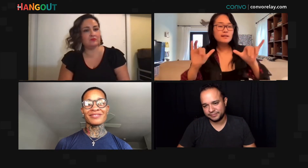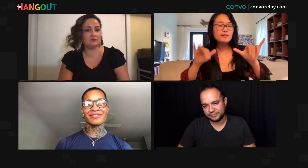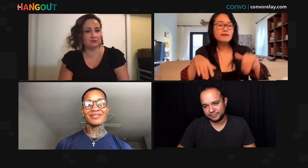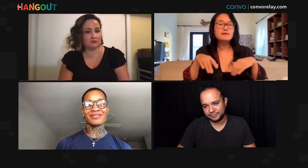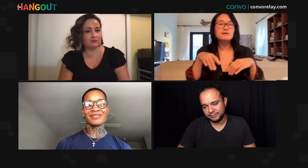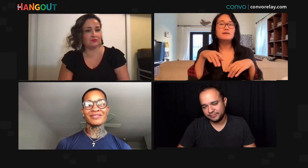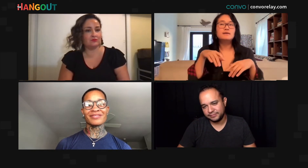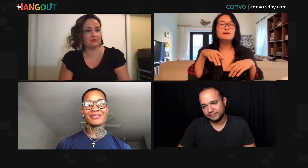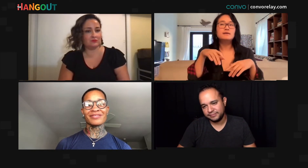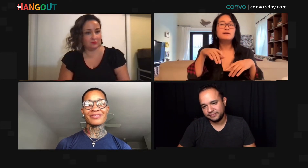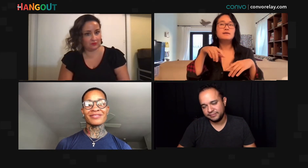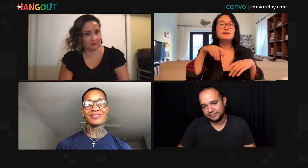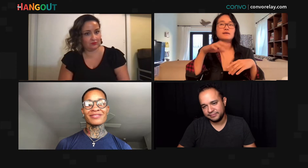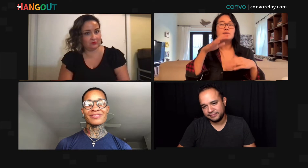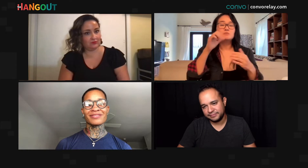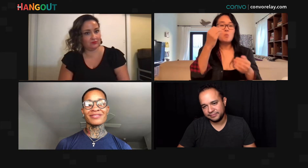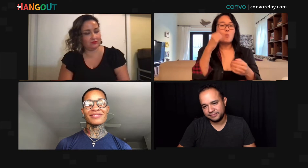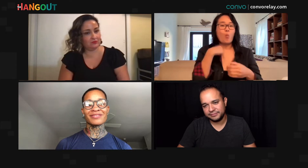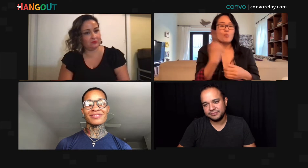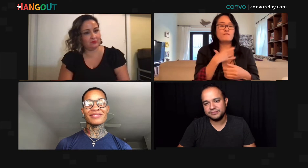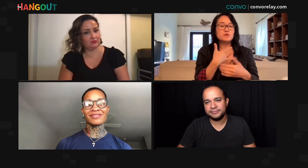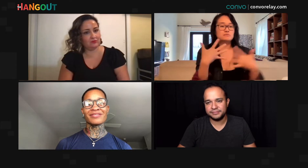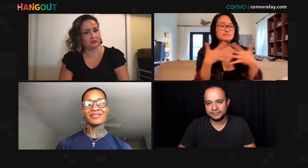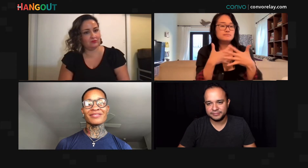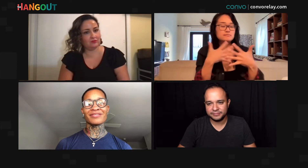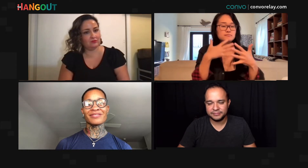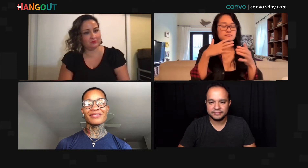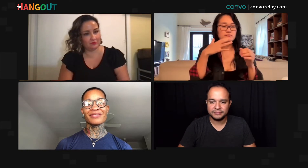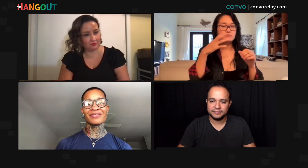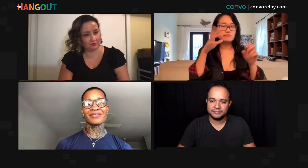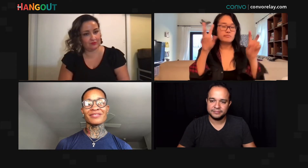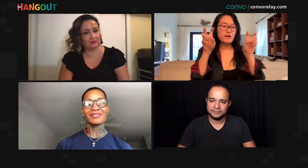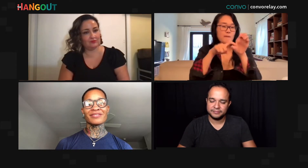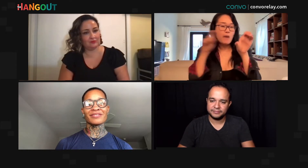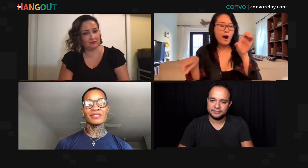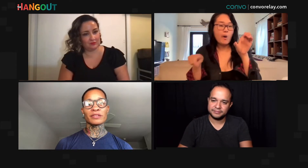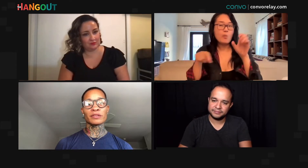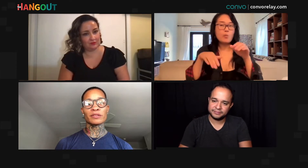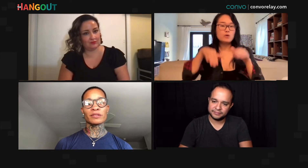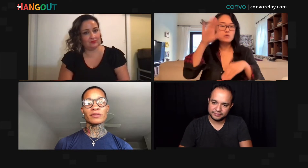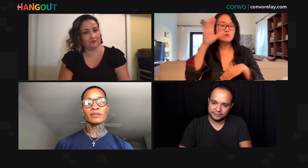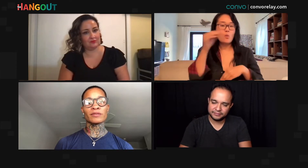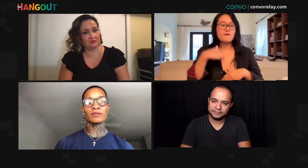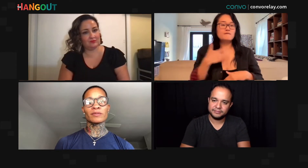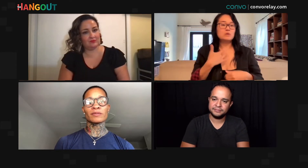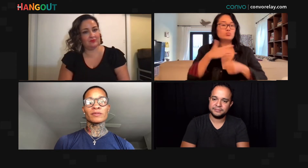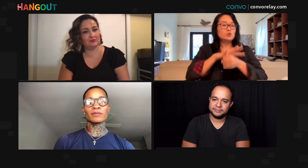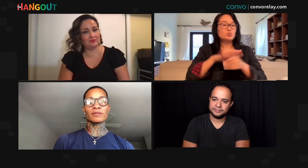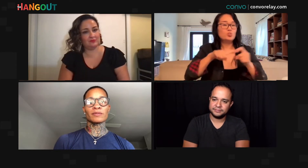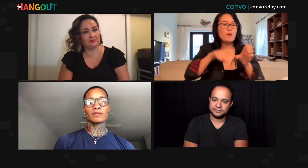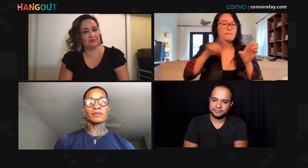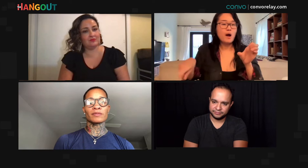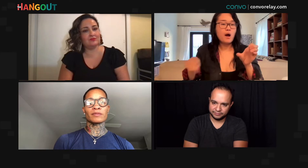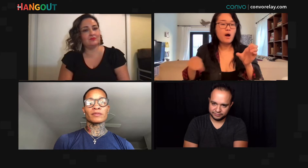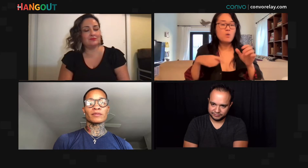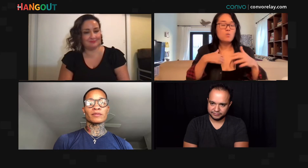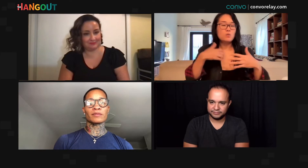They were still closed-minded at the time. And I always felt very scared to come out growing up. And I always felt a lot of